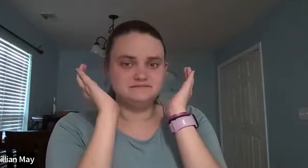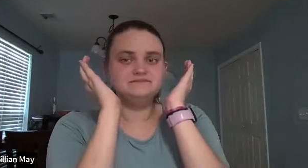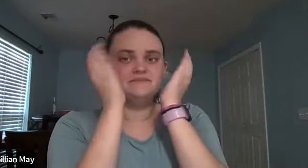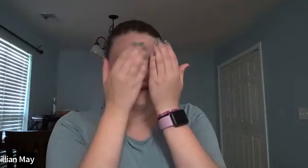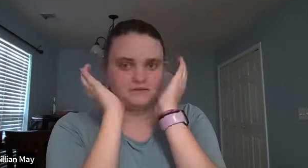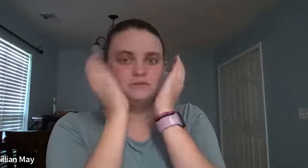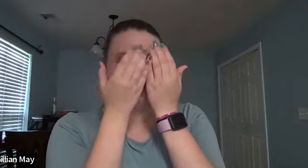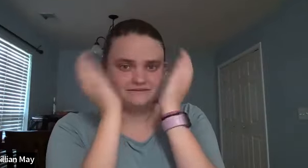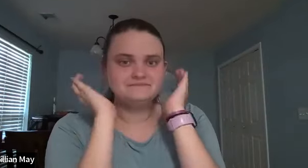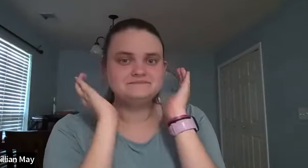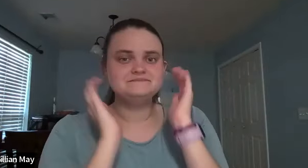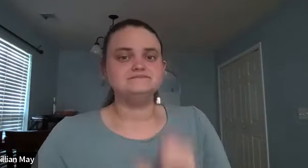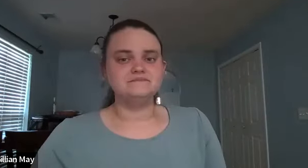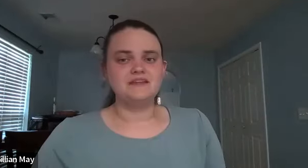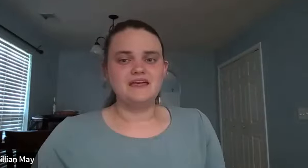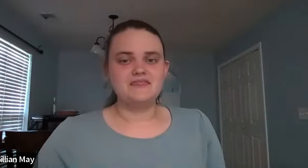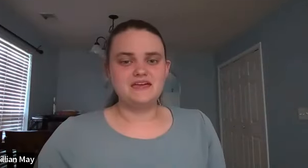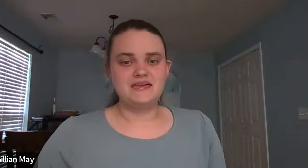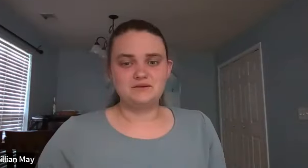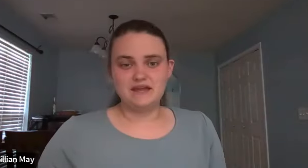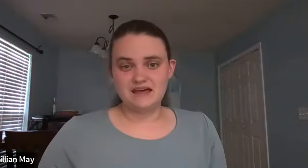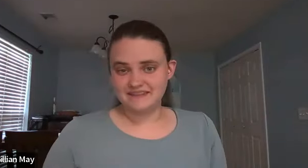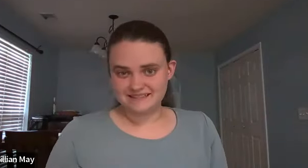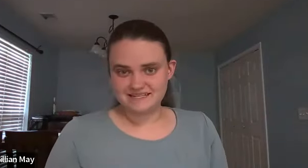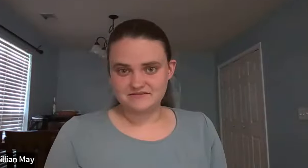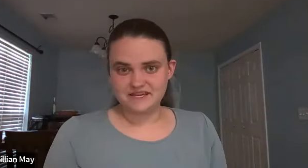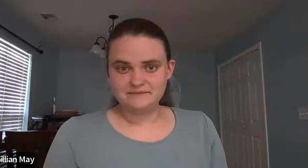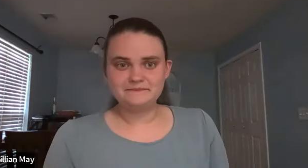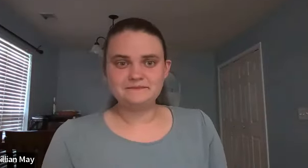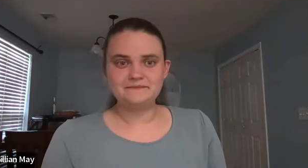Halloween. Halloween. Then we had Thanksgiving.